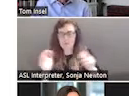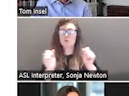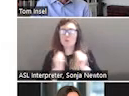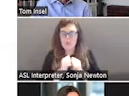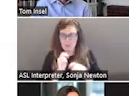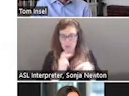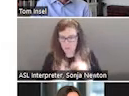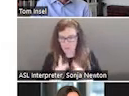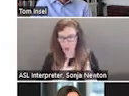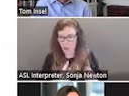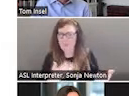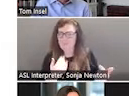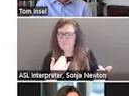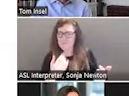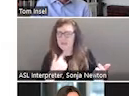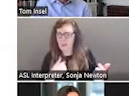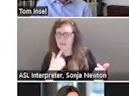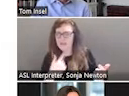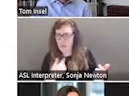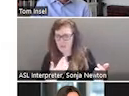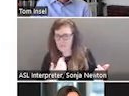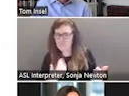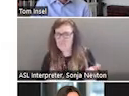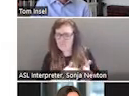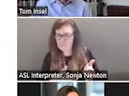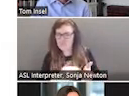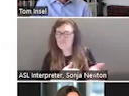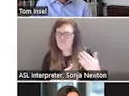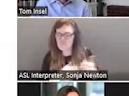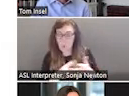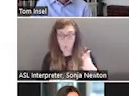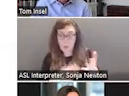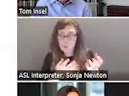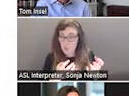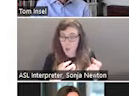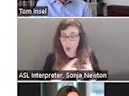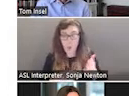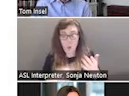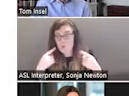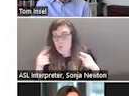over again what's working, what isn't, what do they want, and what will they buy.